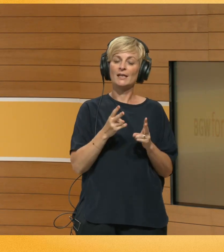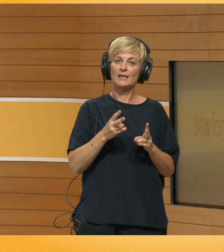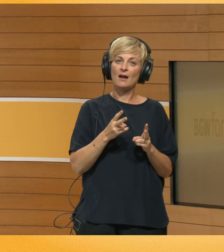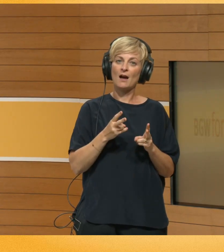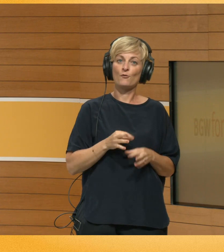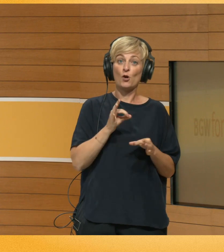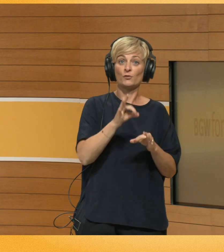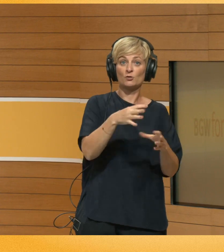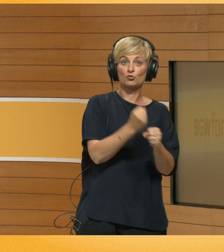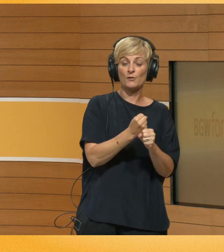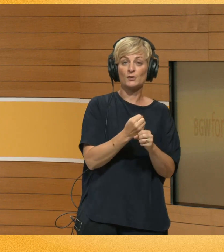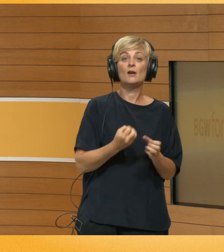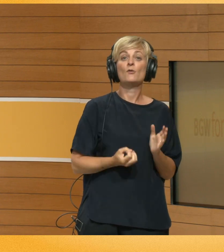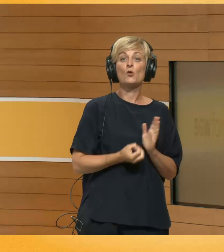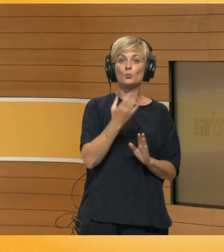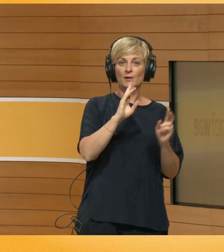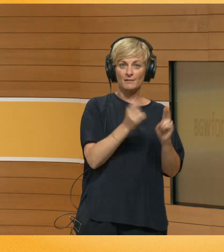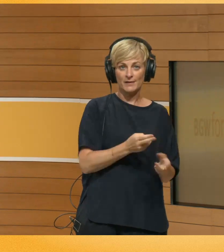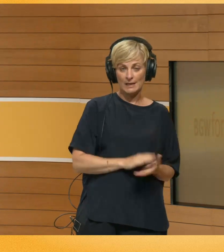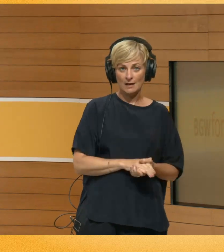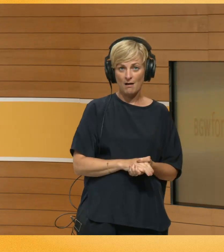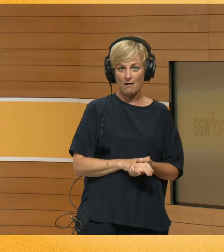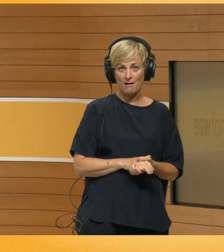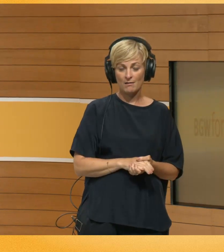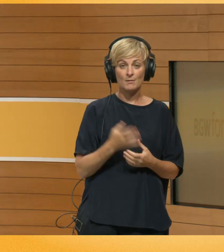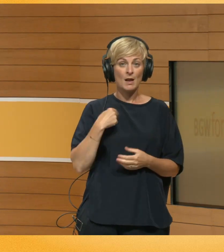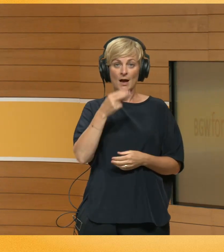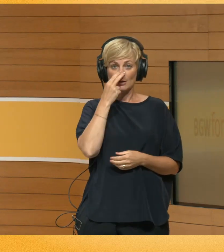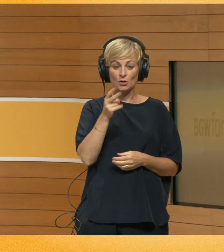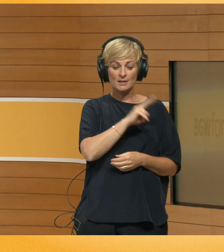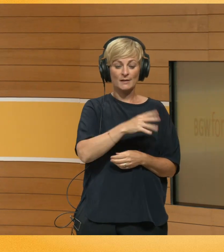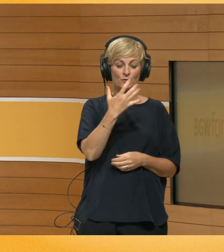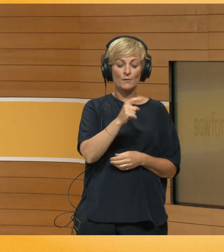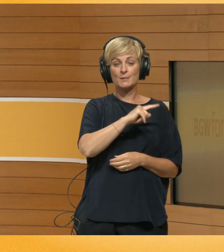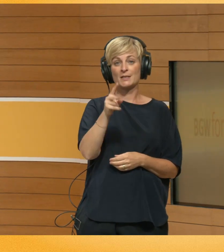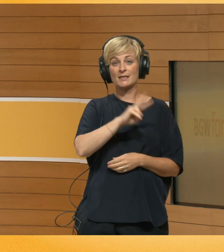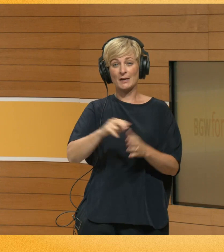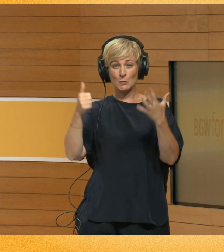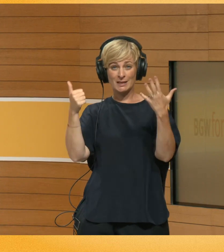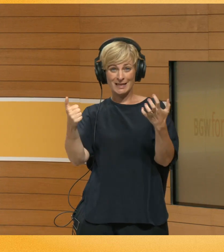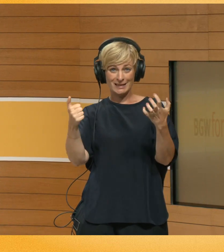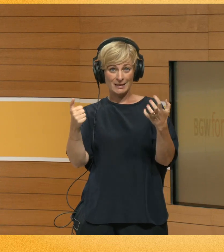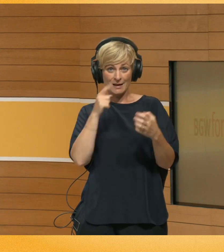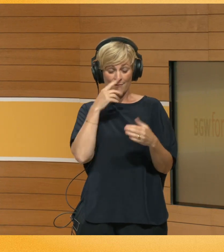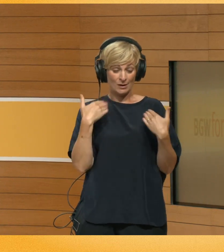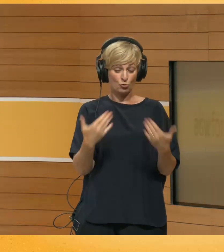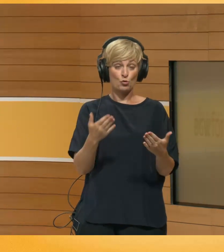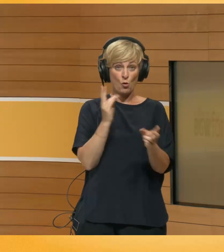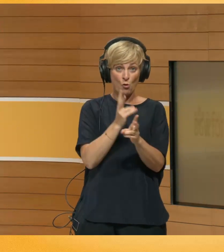2060, there won't be a 2060 if we don't get this right now. So it's really important we take action now.